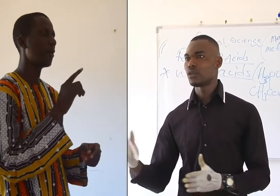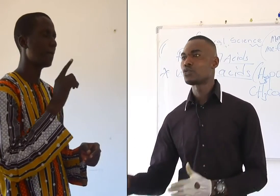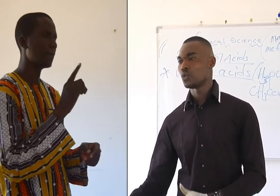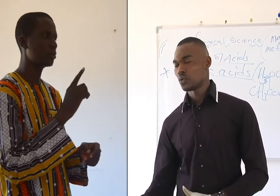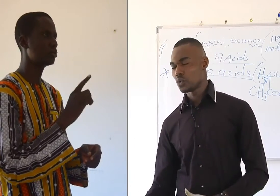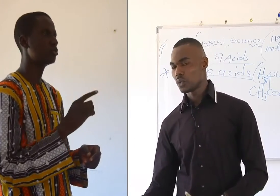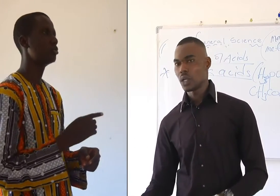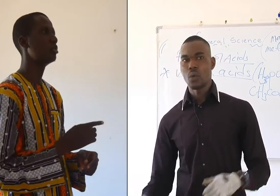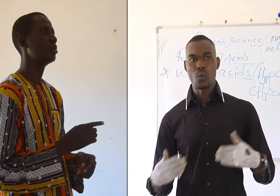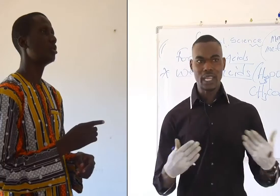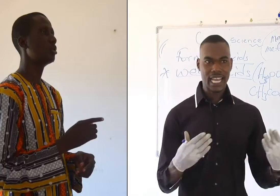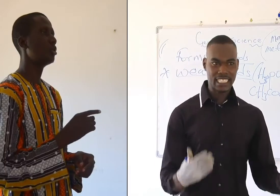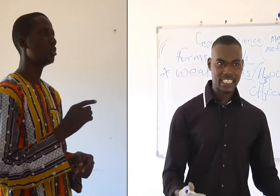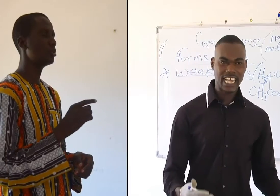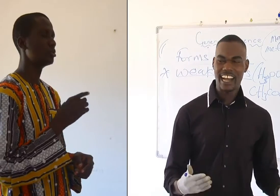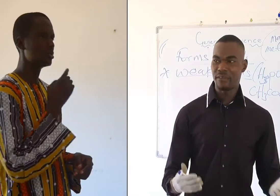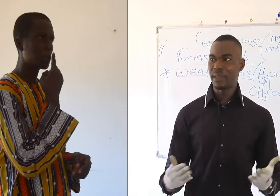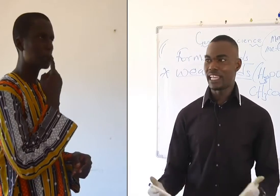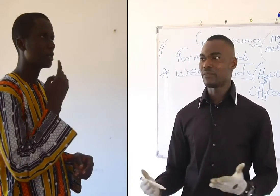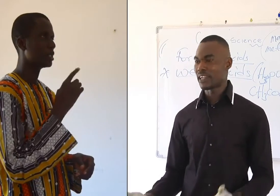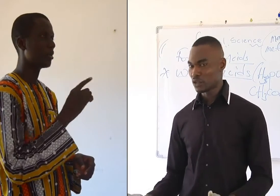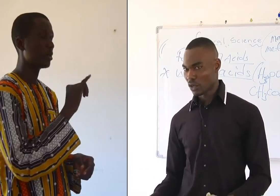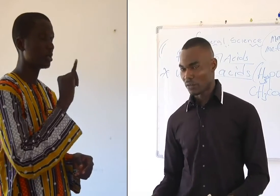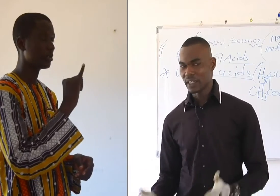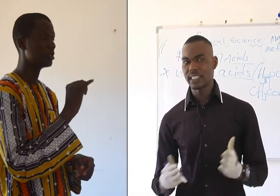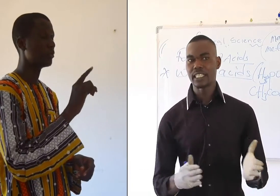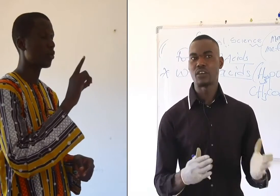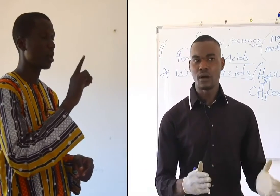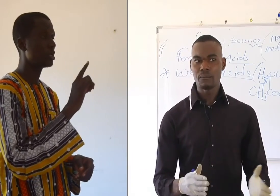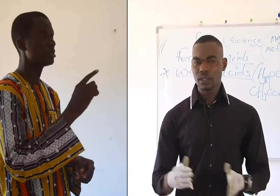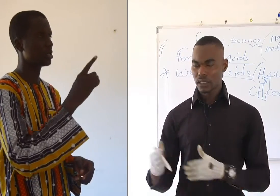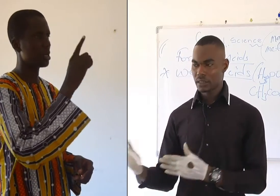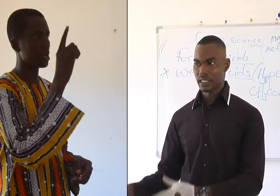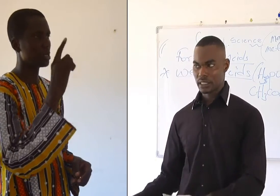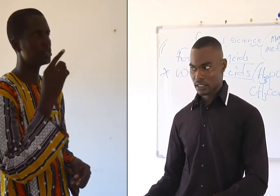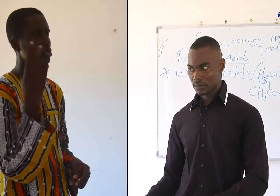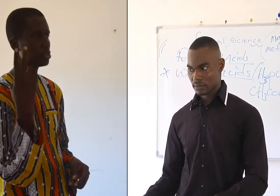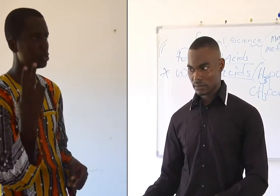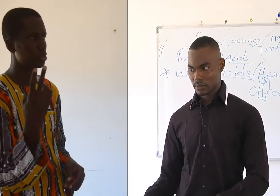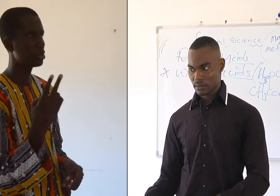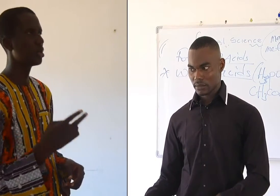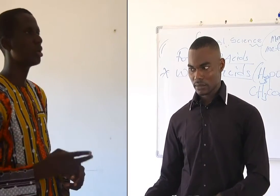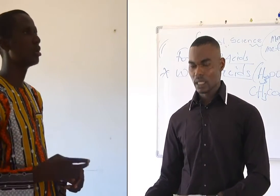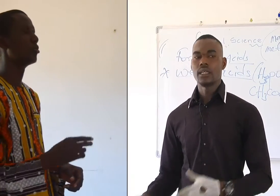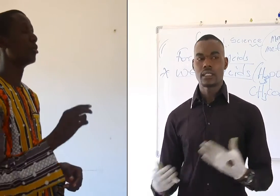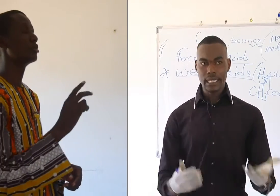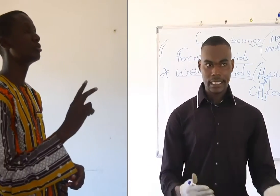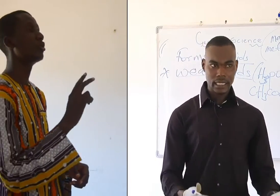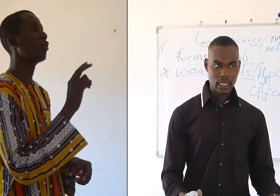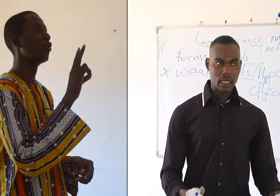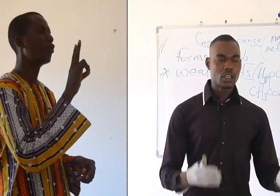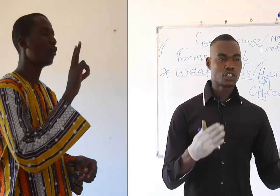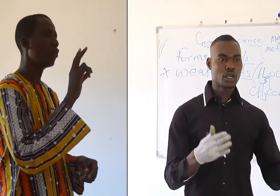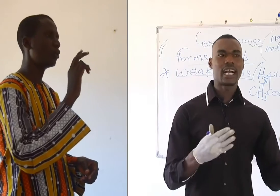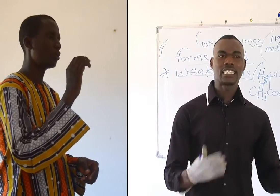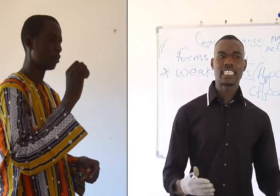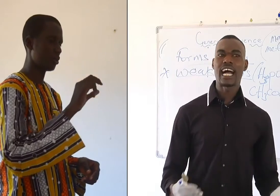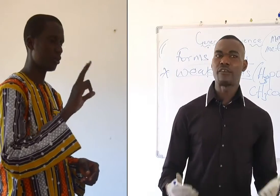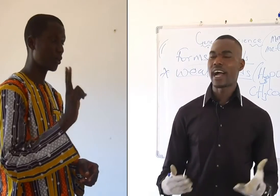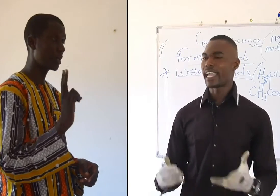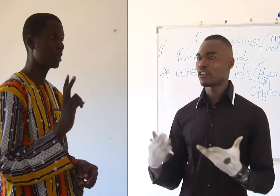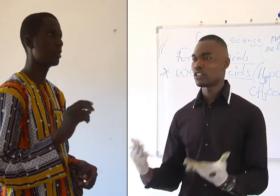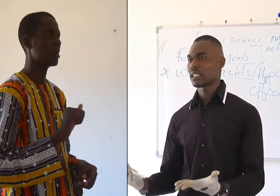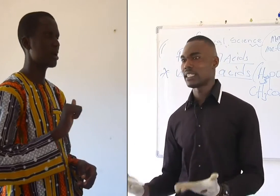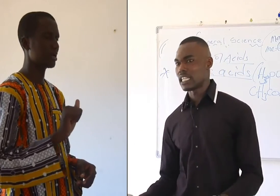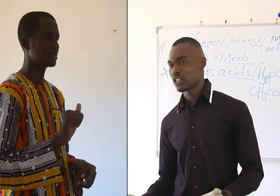and 2. Weak acids have pH values of 3 to 6. 3. Strong acids